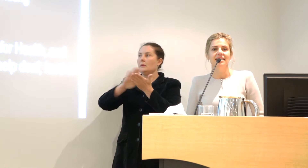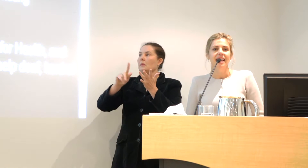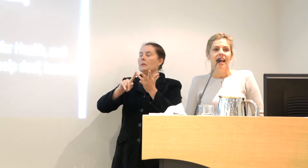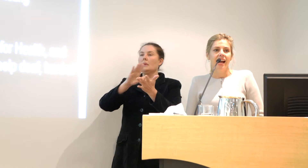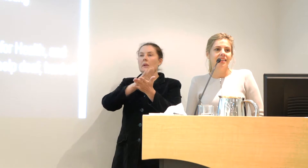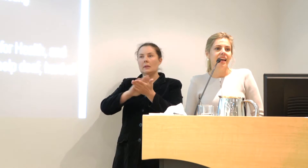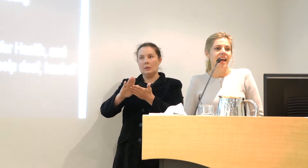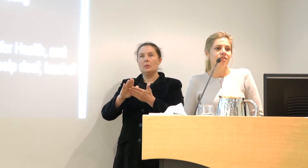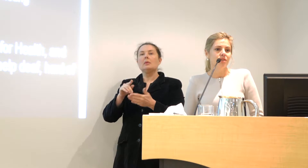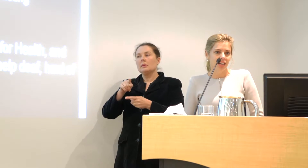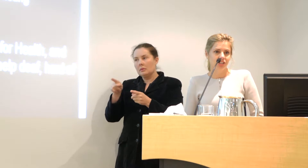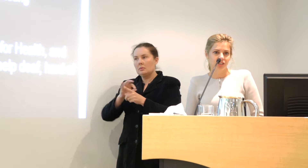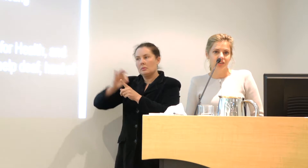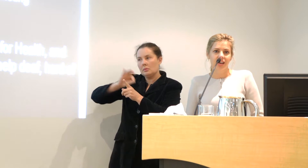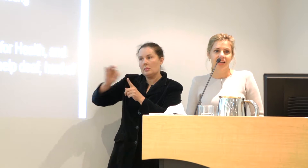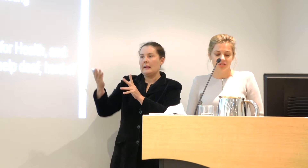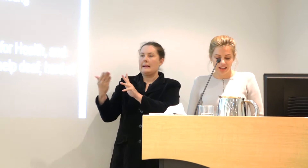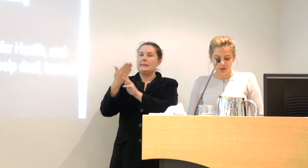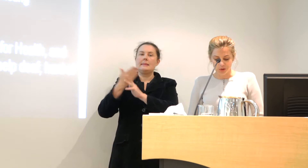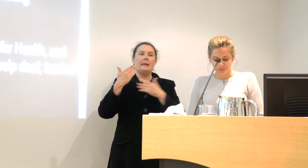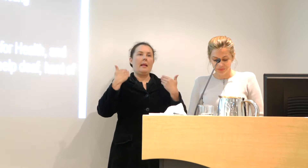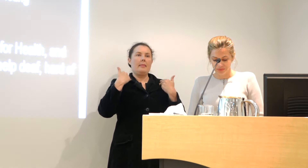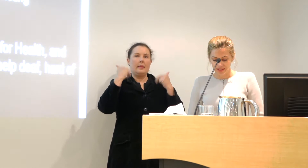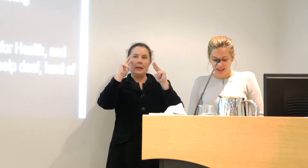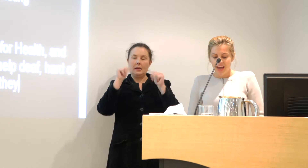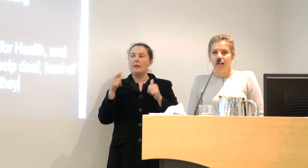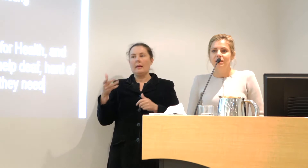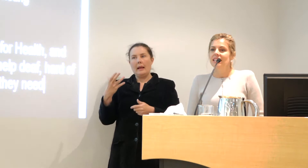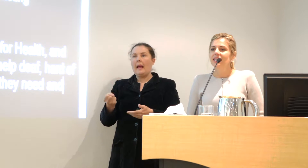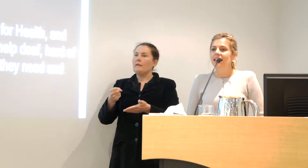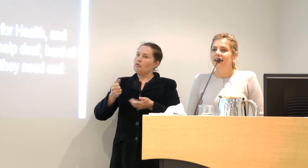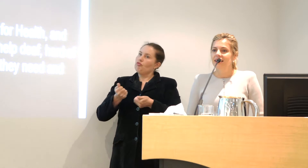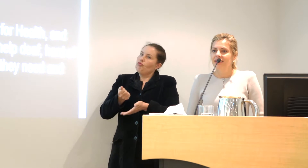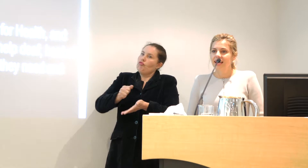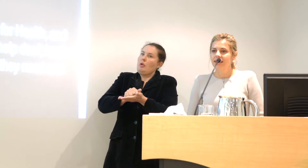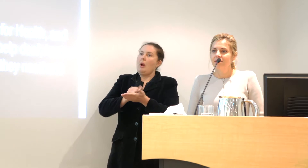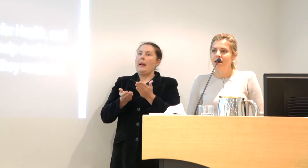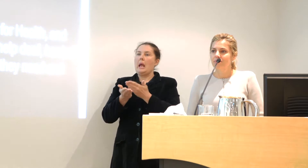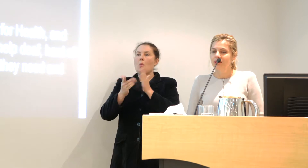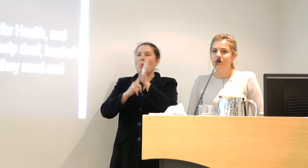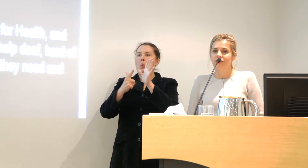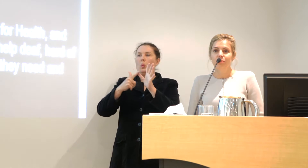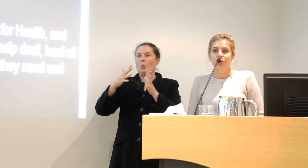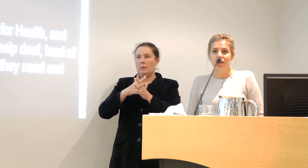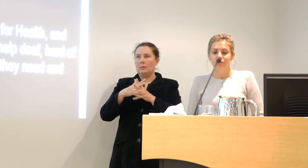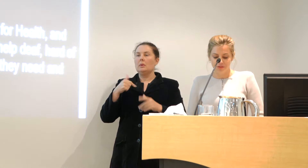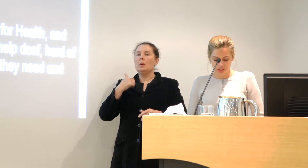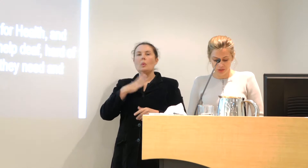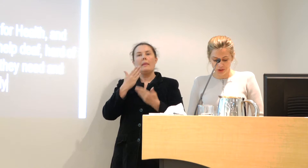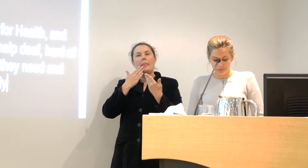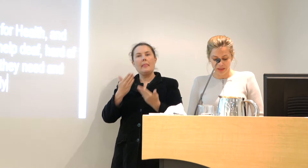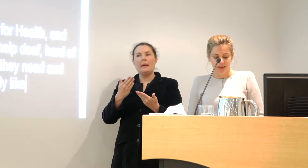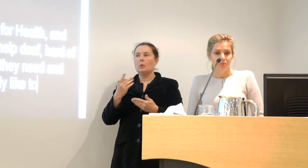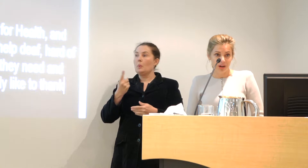they need and that they have a right to under our law. I'd particularly like to thank the members of the project